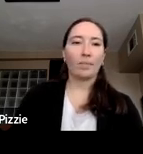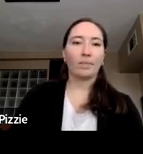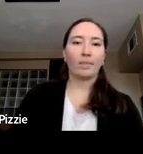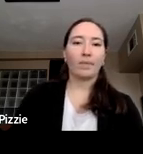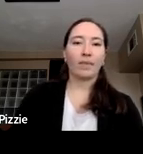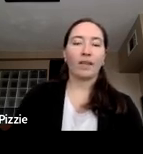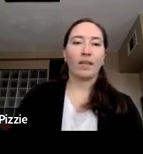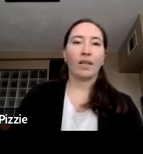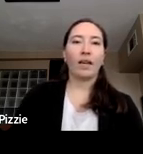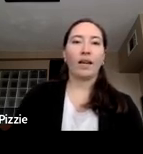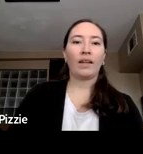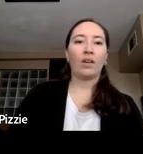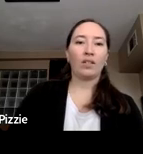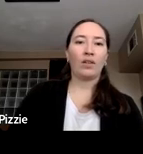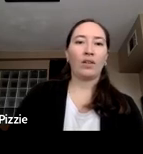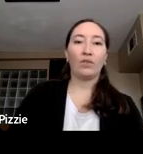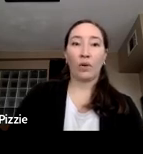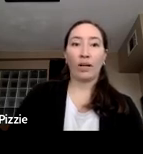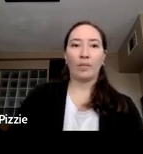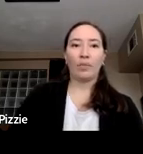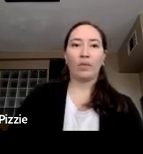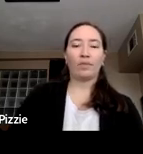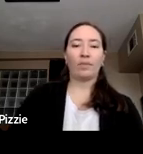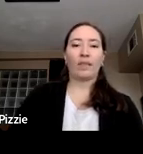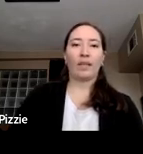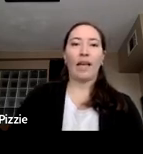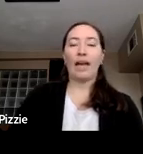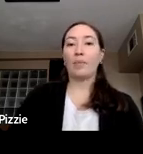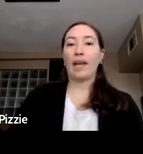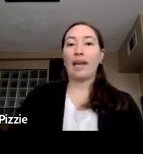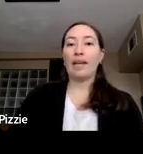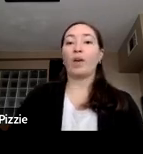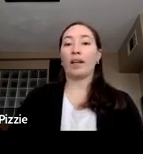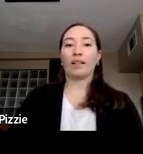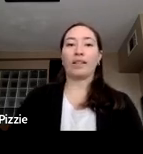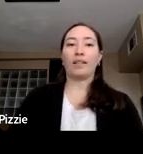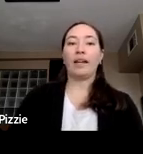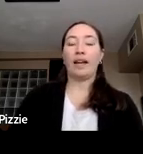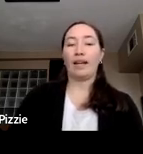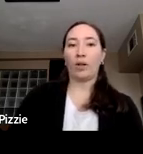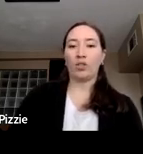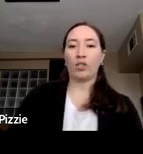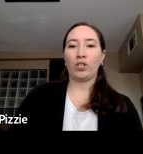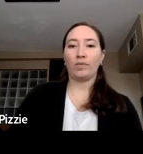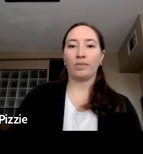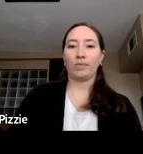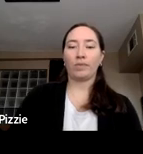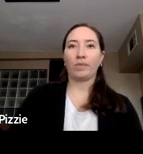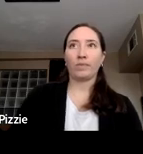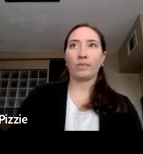Okay. I could also, for example, add a page break after question